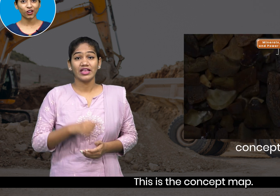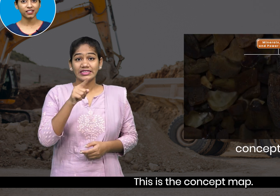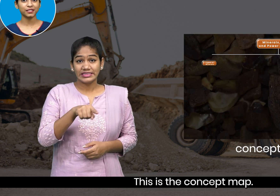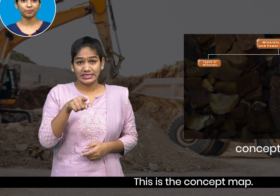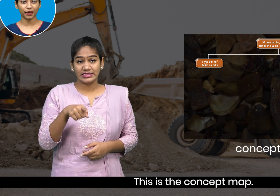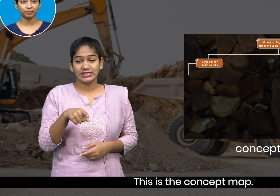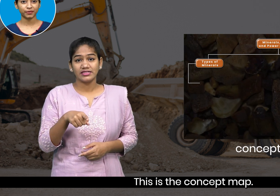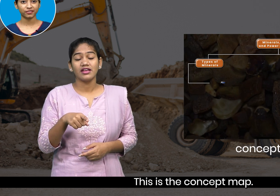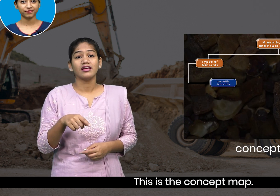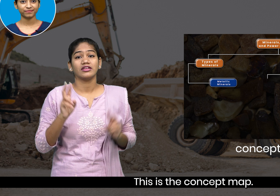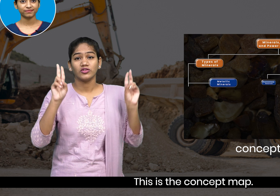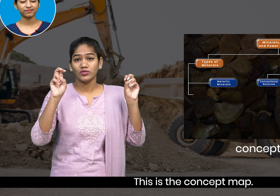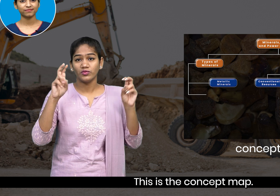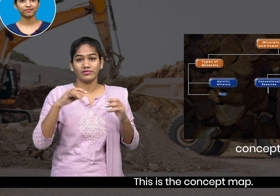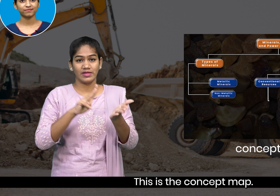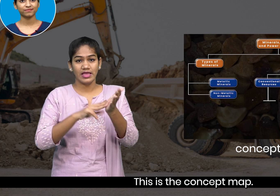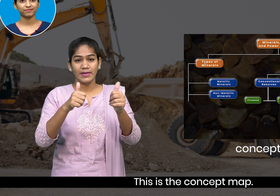This is the concept map.